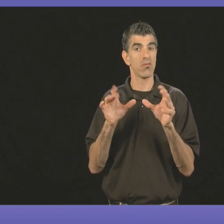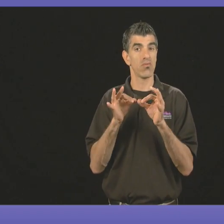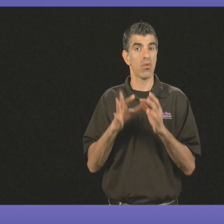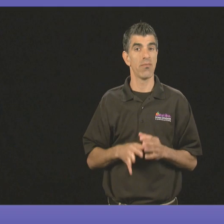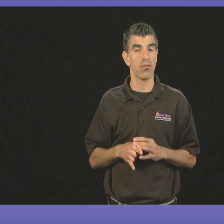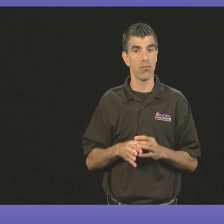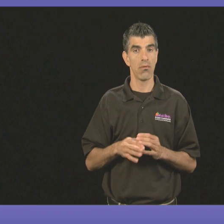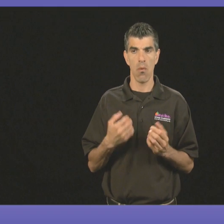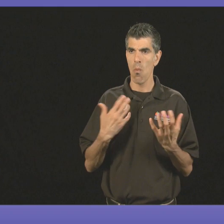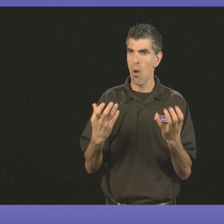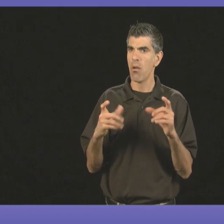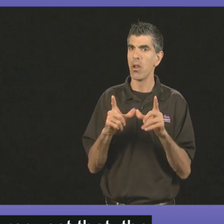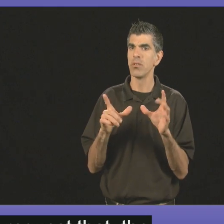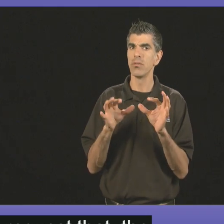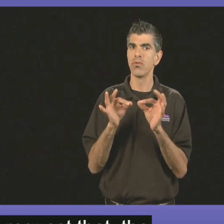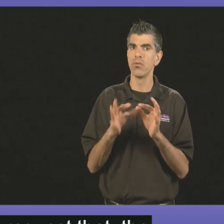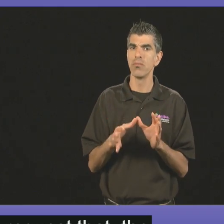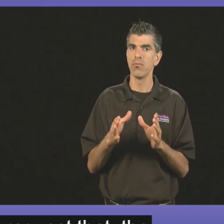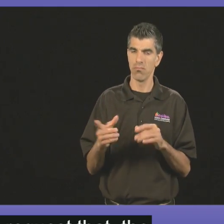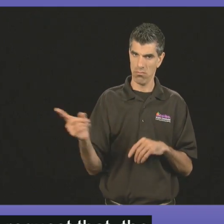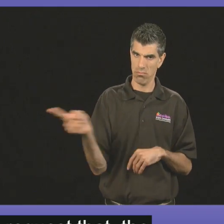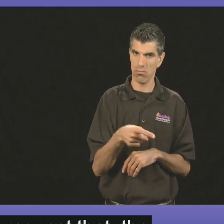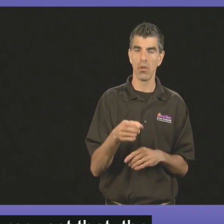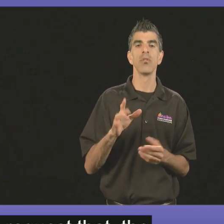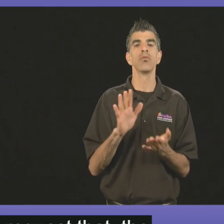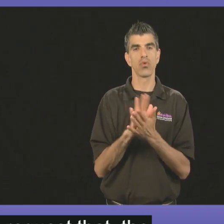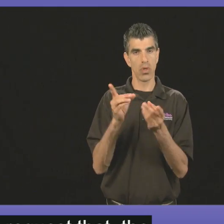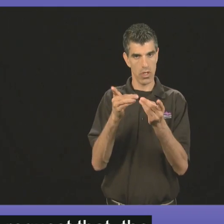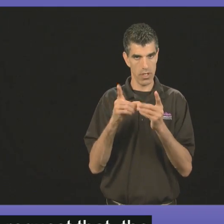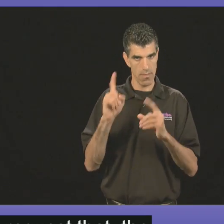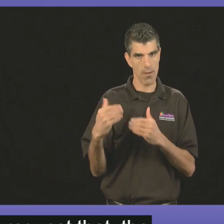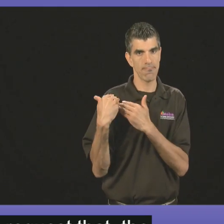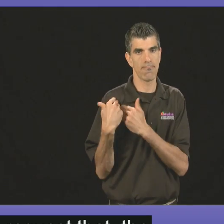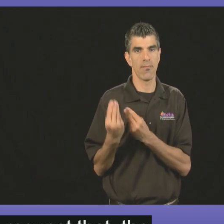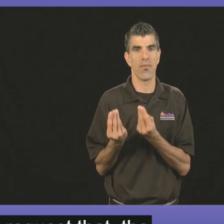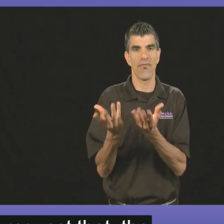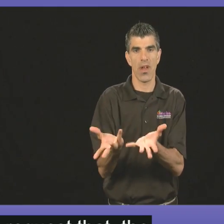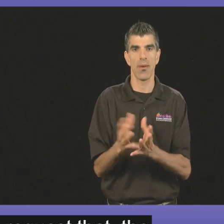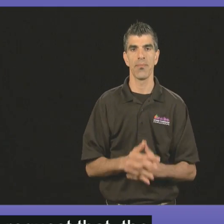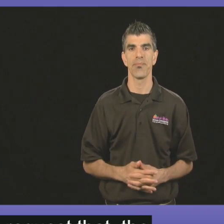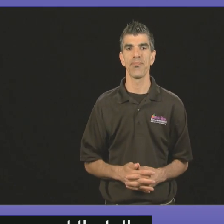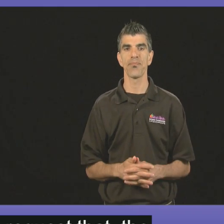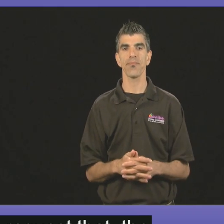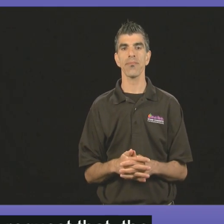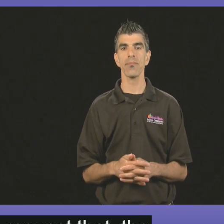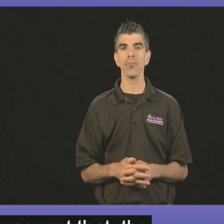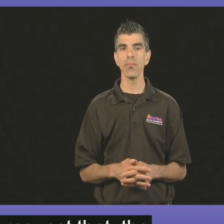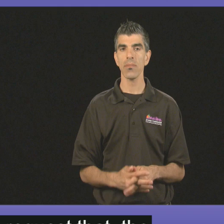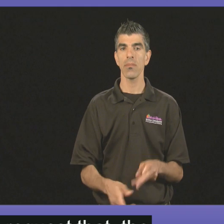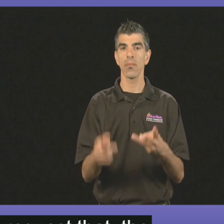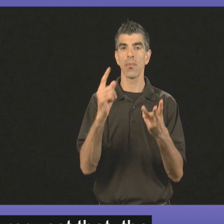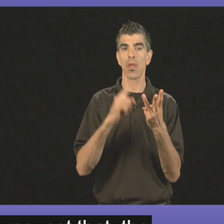interpreter. If the parents request that, the school district must comply.